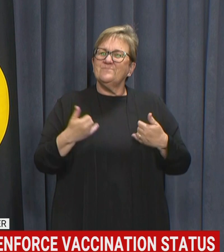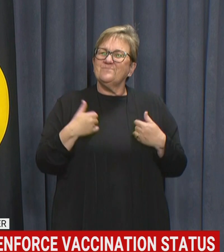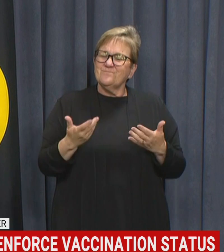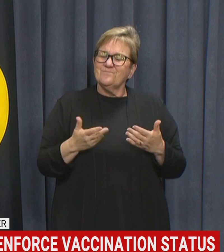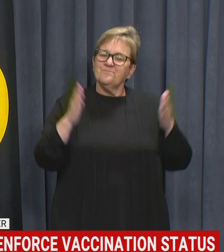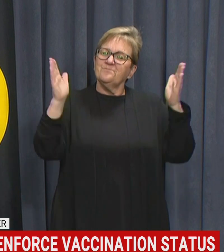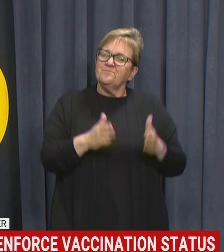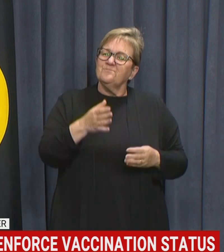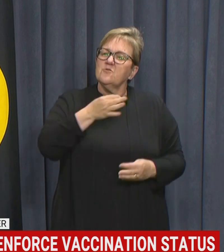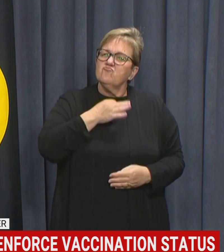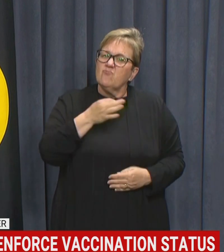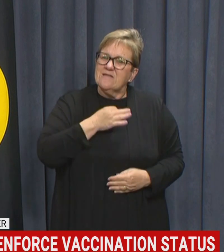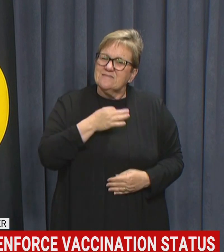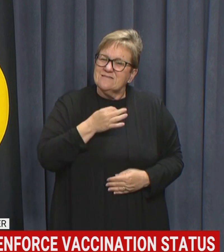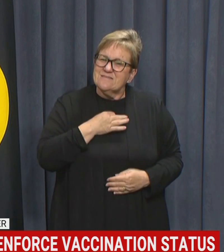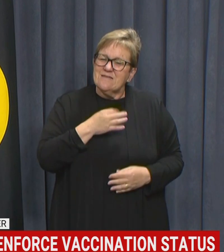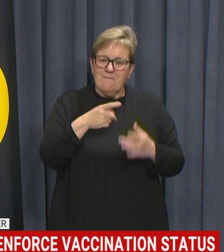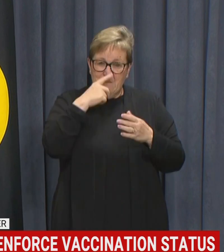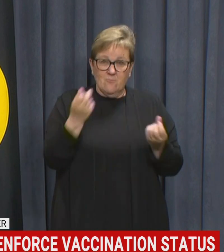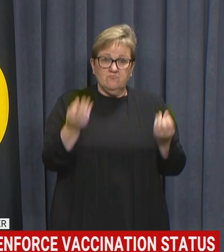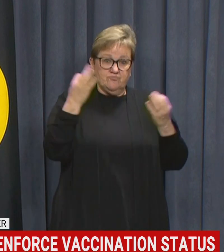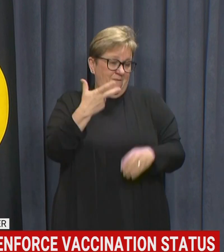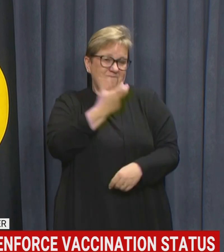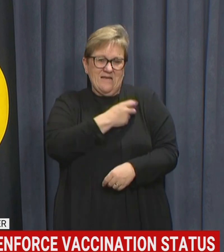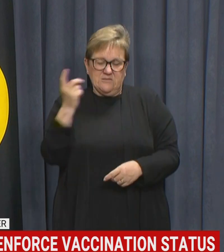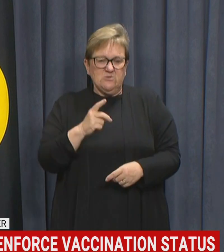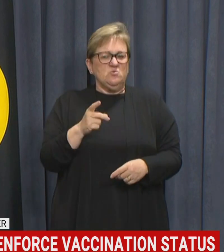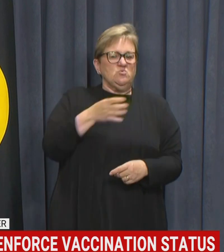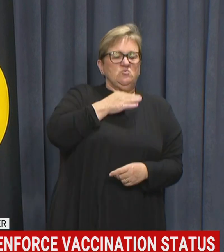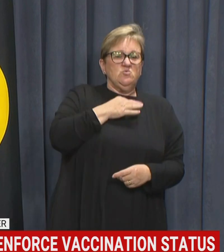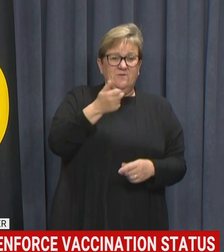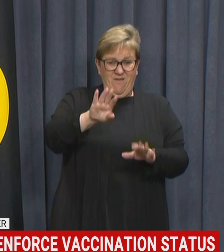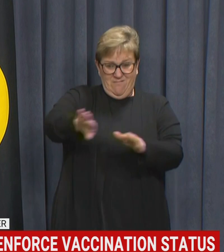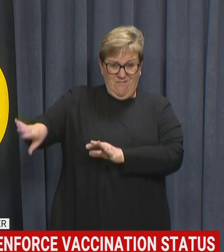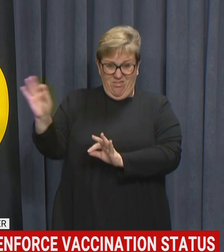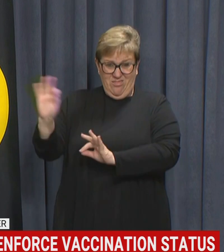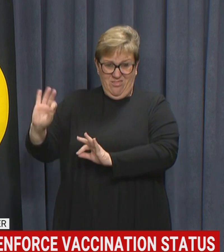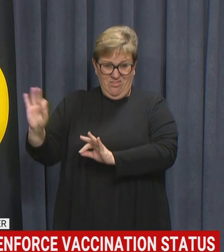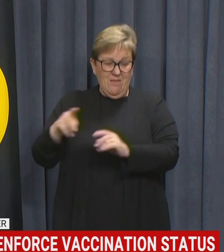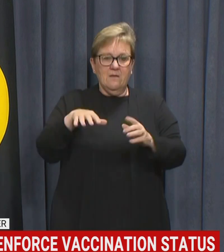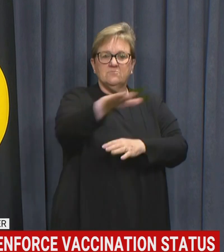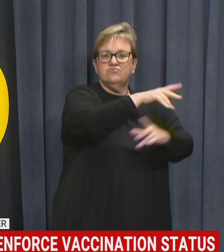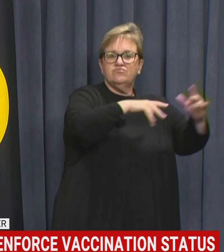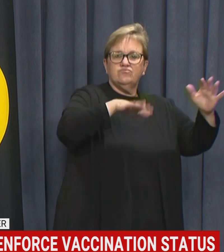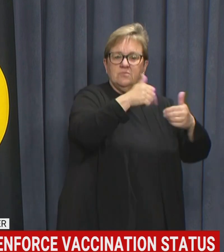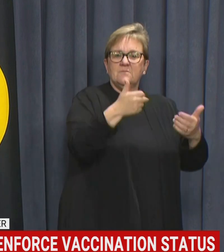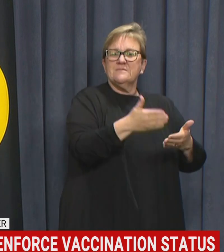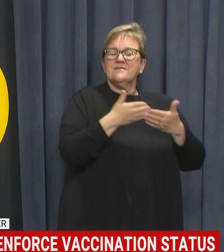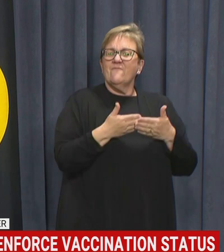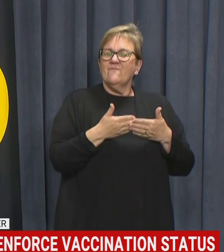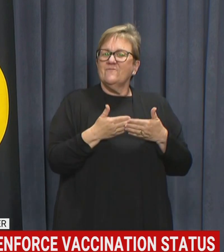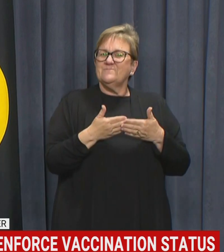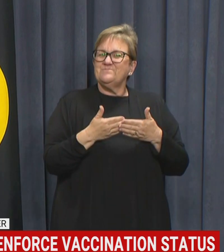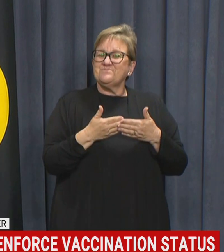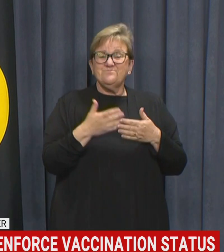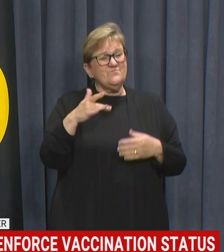the risks posed by unvaccinated people, bringing the virus into busy, populated settings.